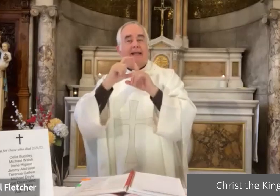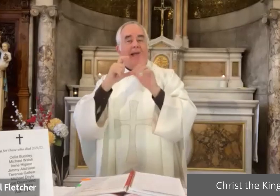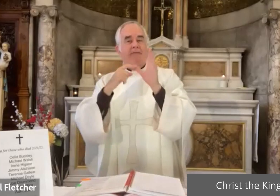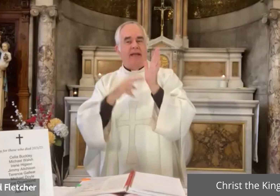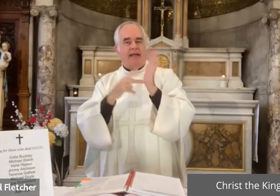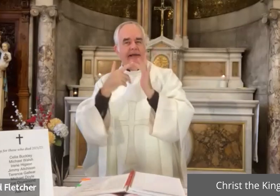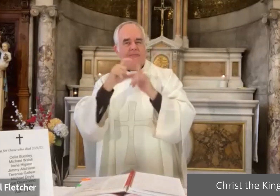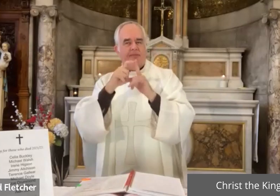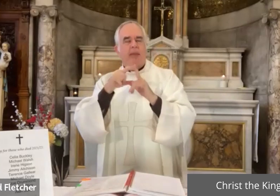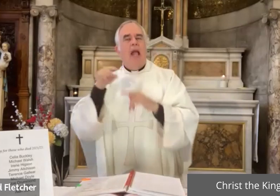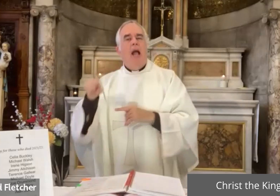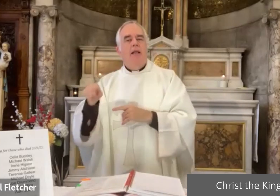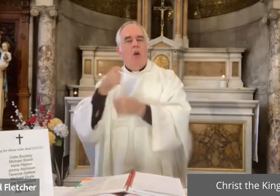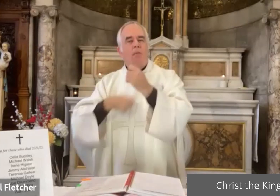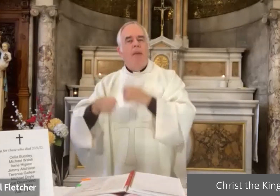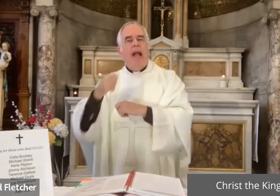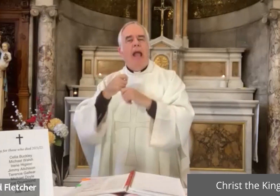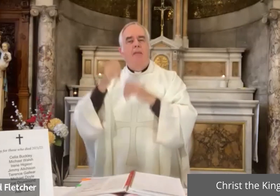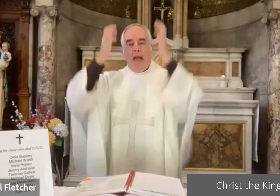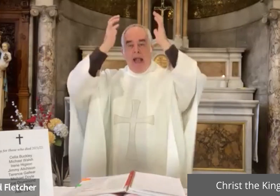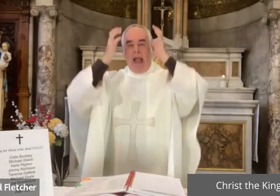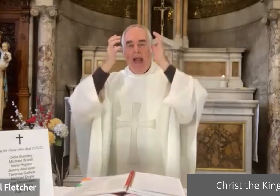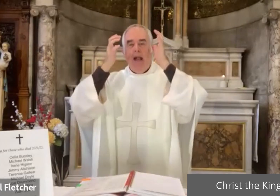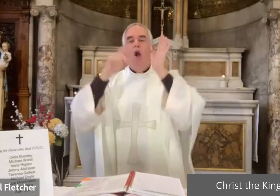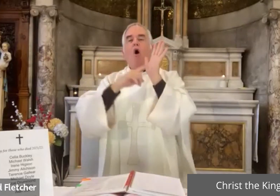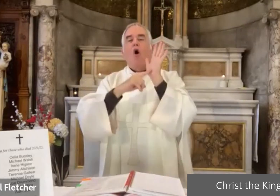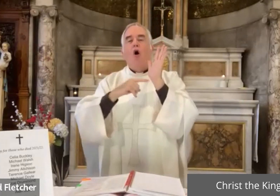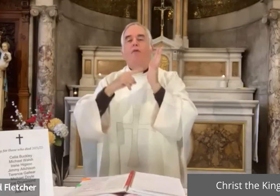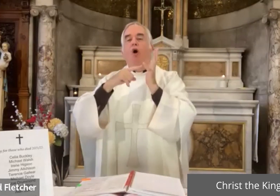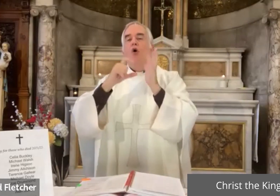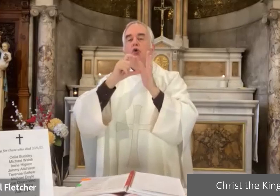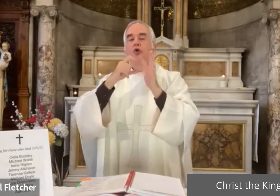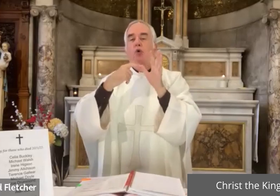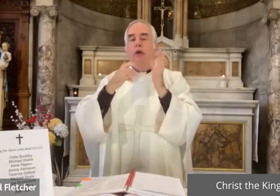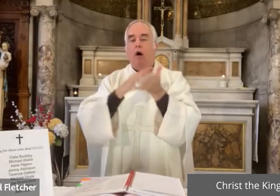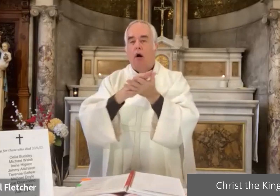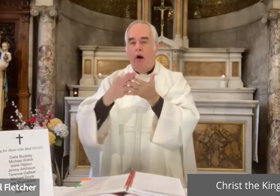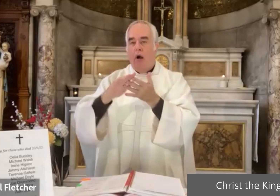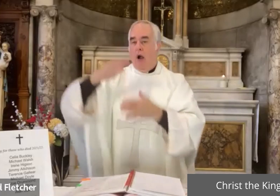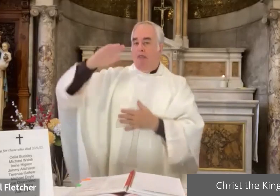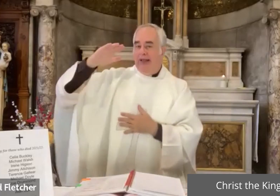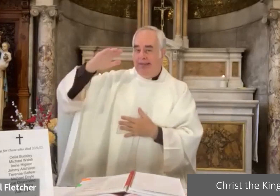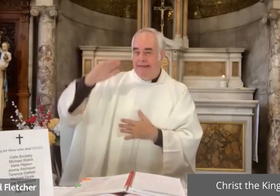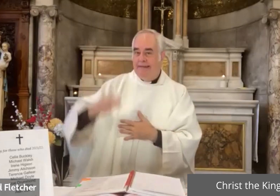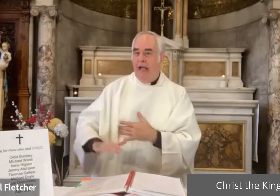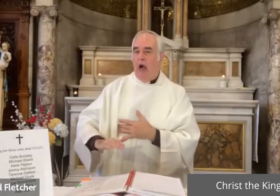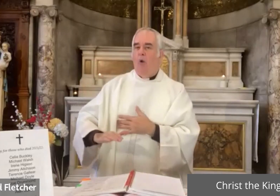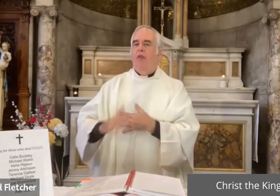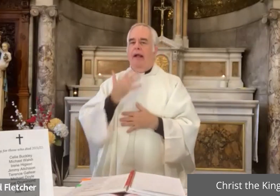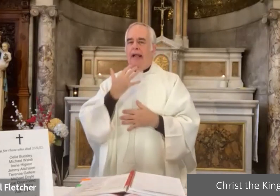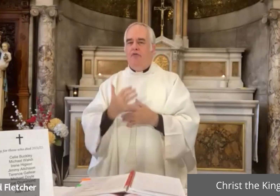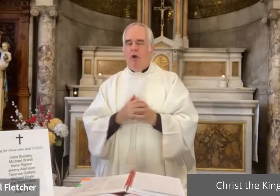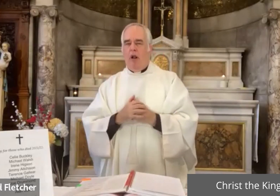anointed David, who became king of Judah, the